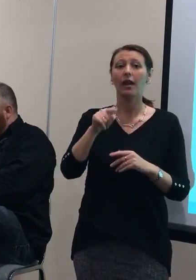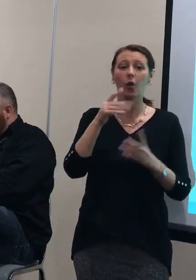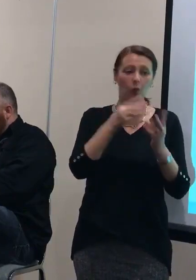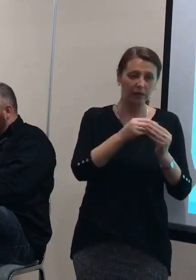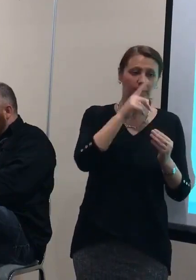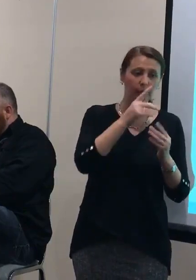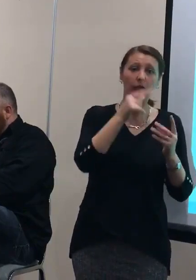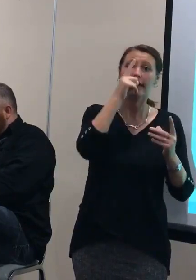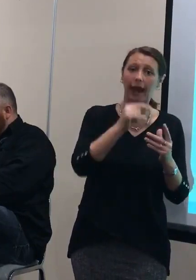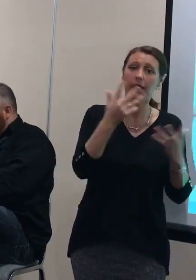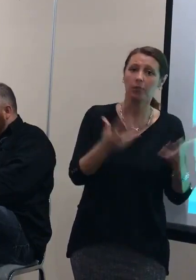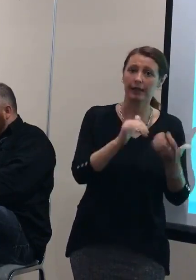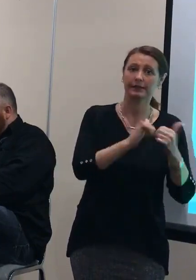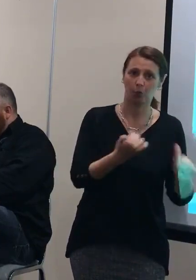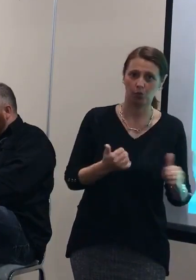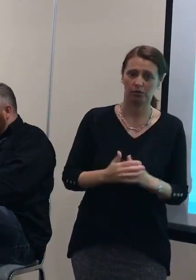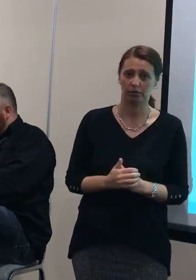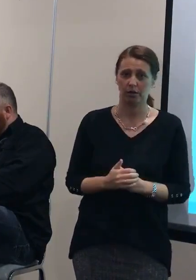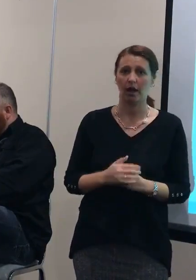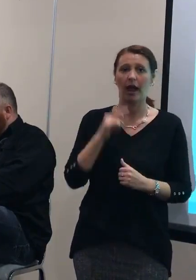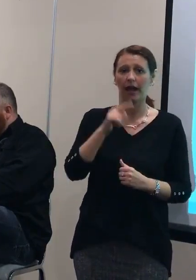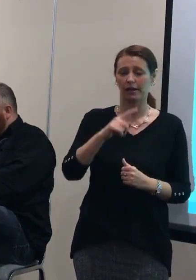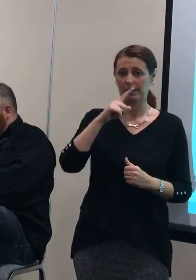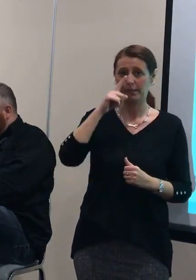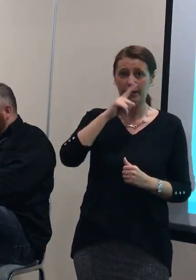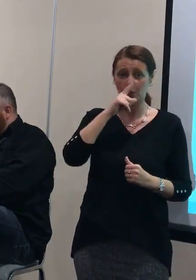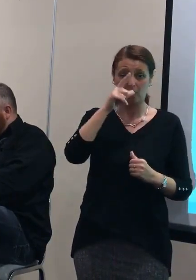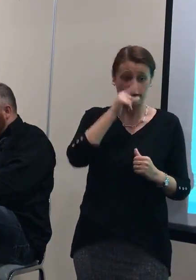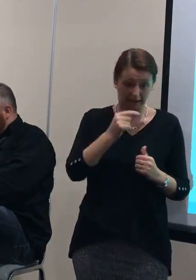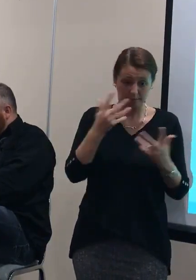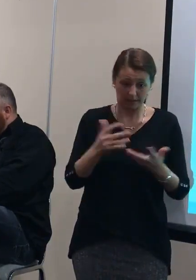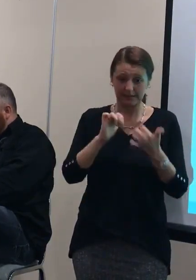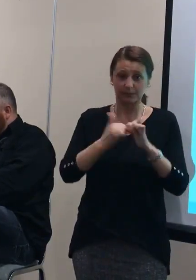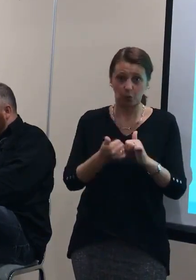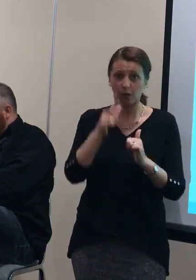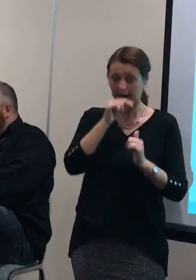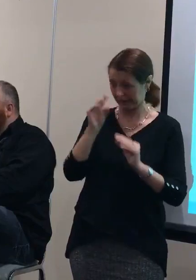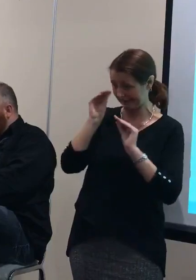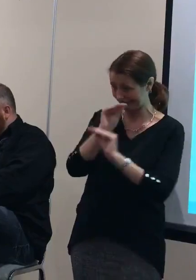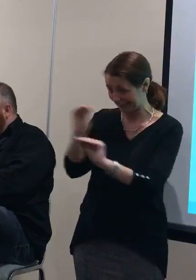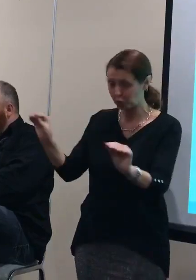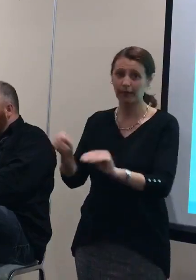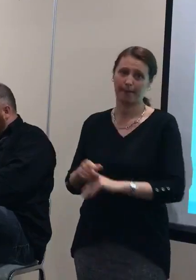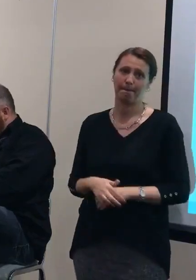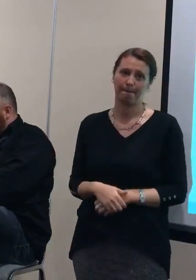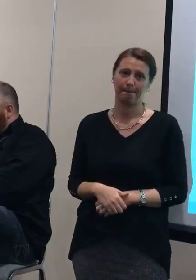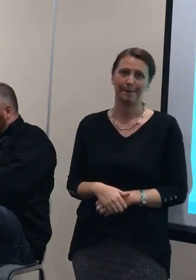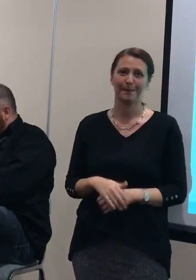play sport can, and the people that can play sport can teach them.